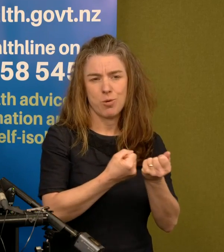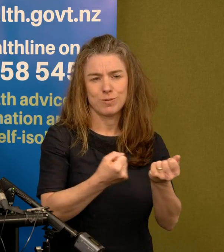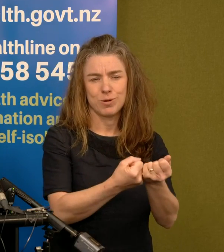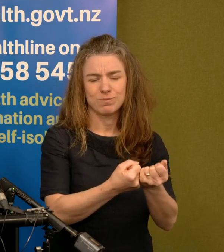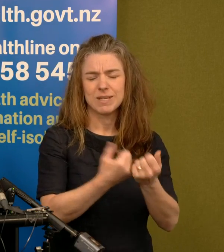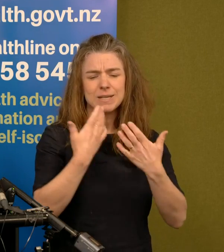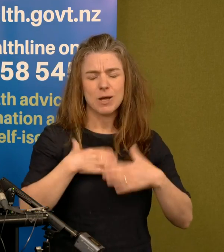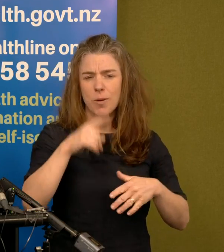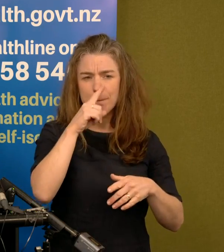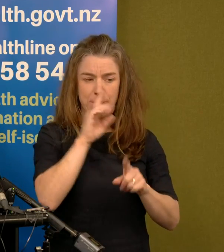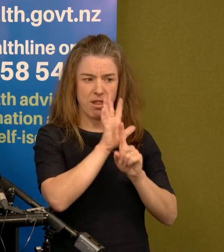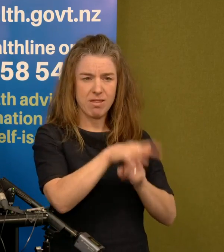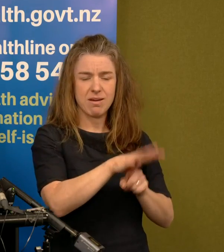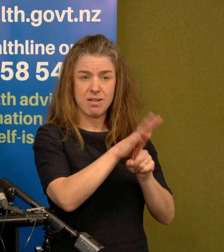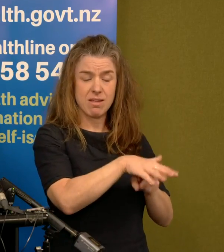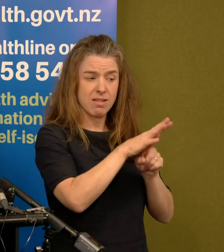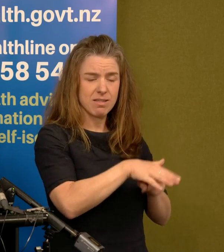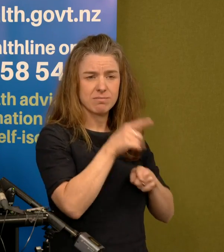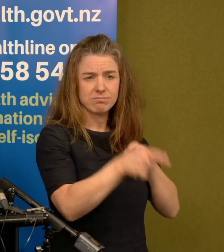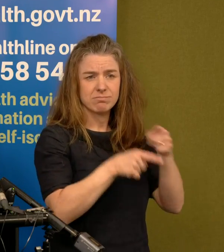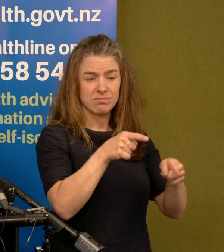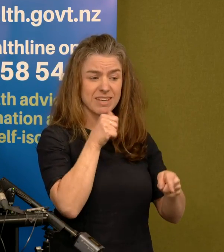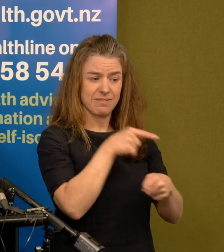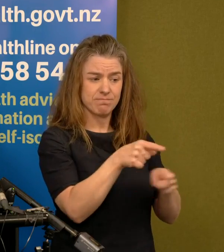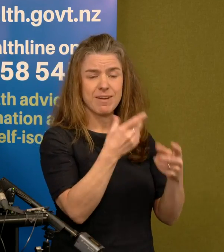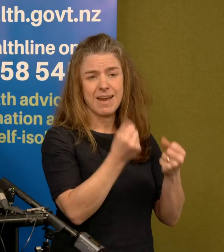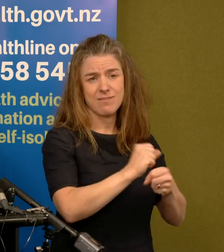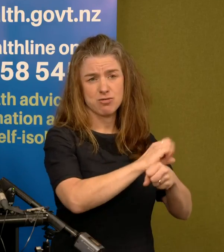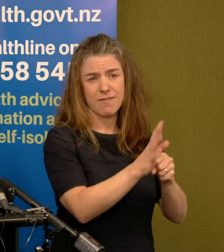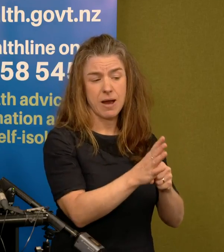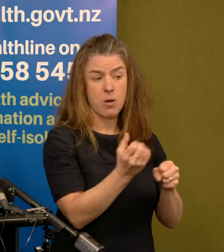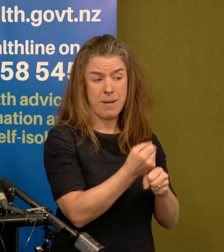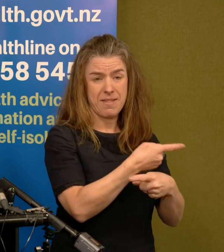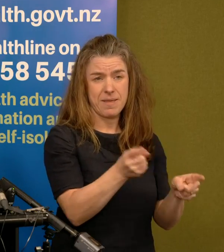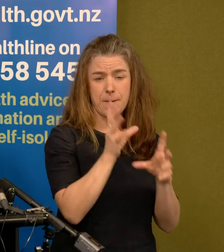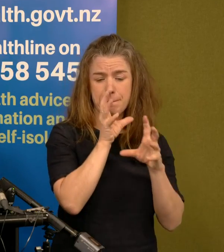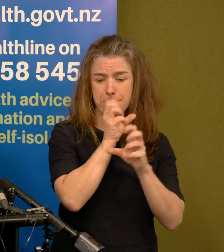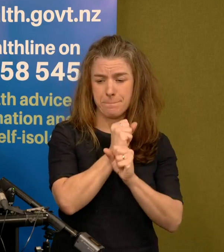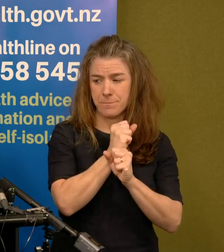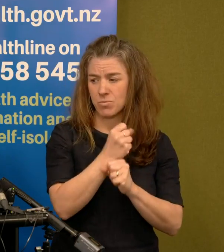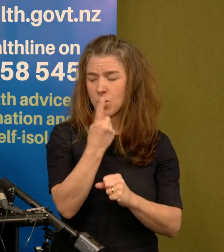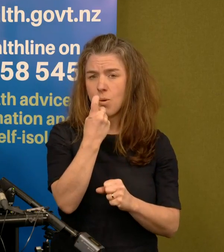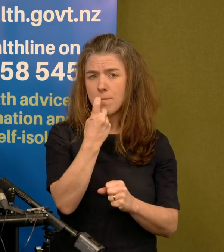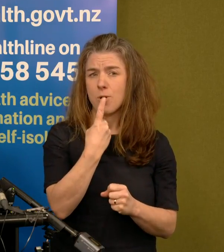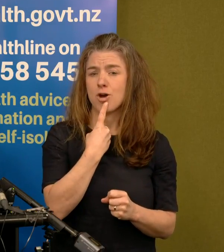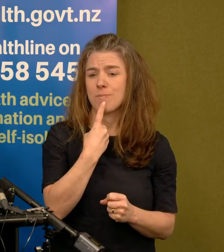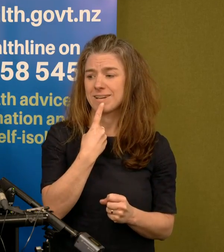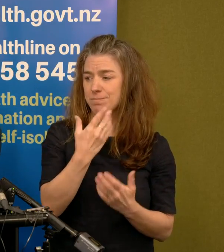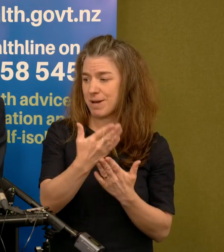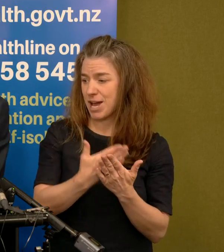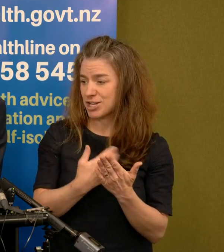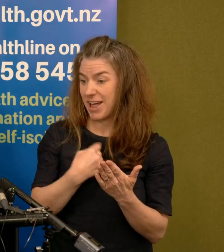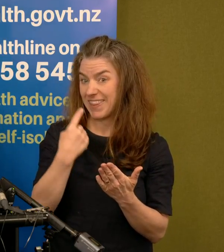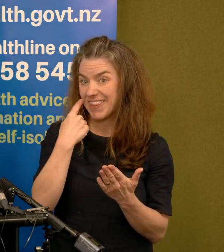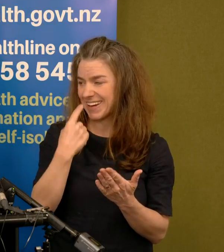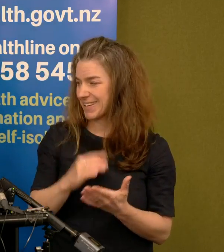counterproductive and discourage people from coming forward. I have final page of comments here, I hope,